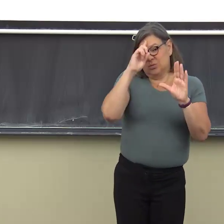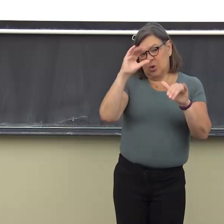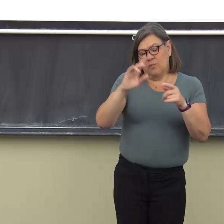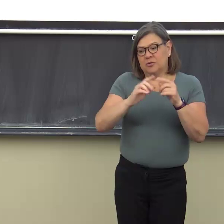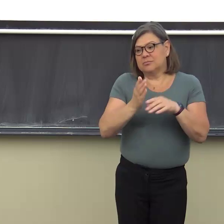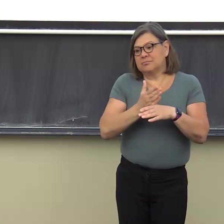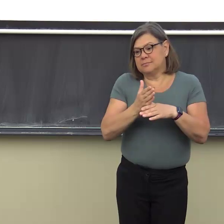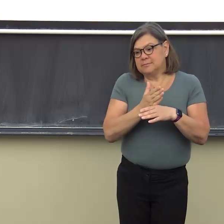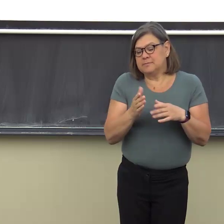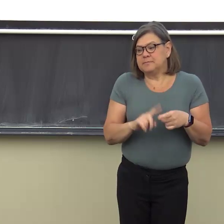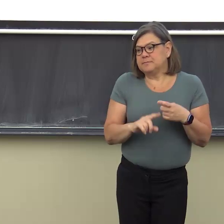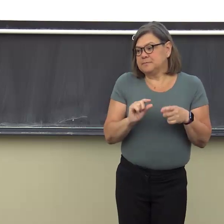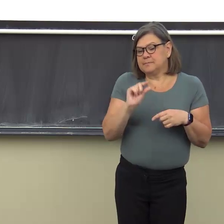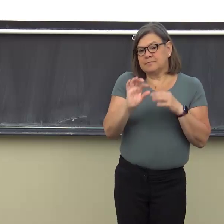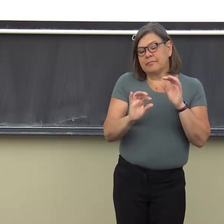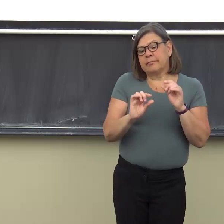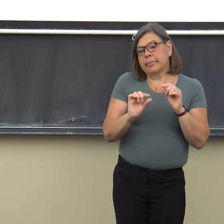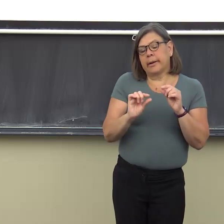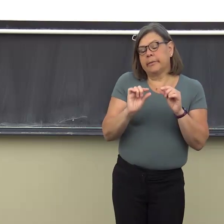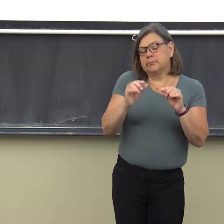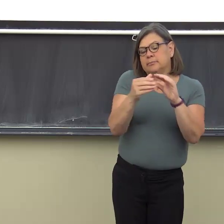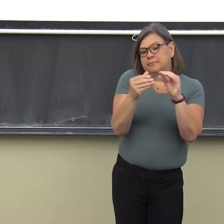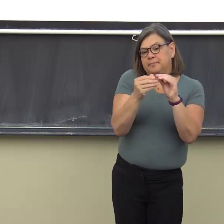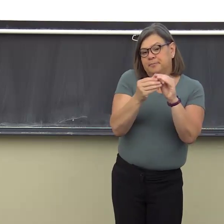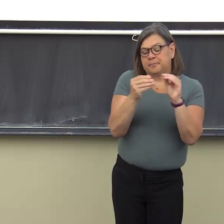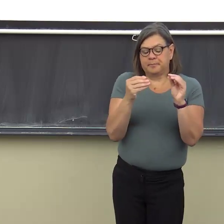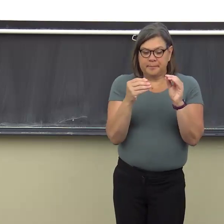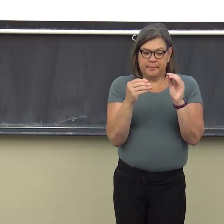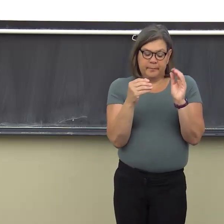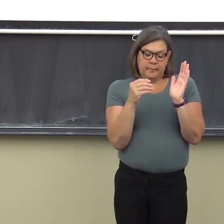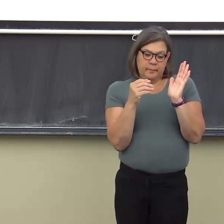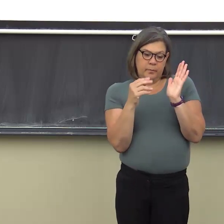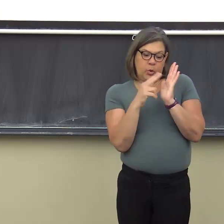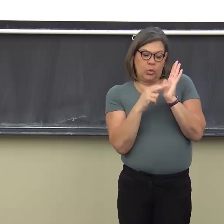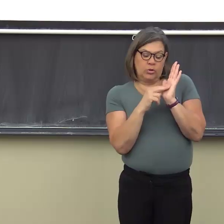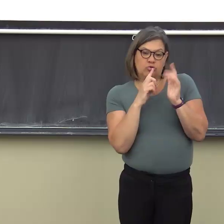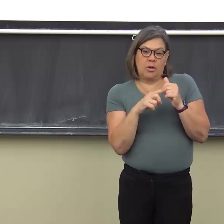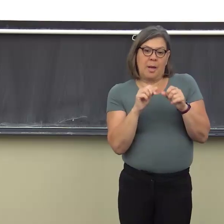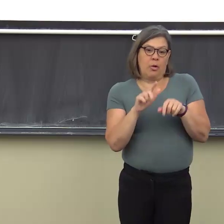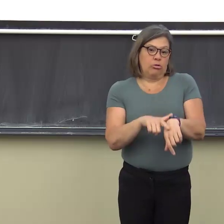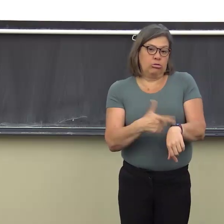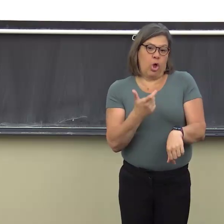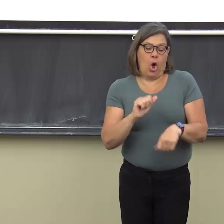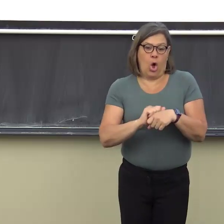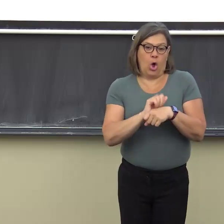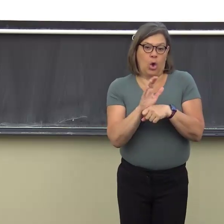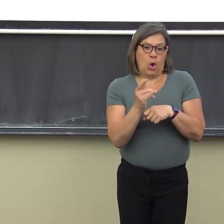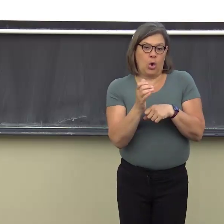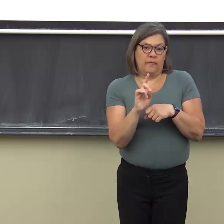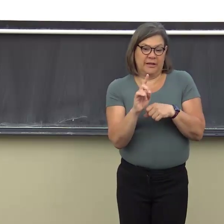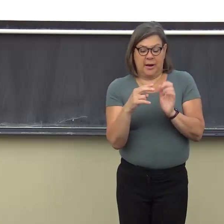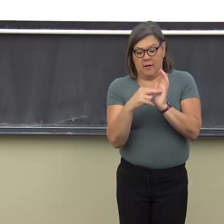share the little anecdote of reading, talk about COVID, long COVID, like activists that I've read